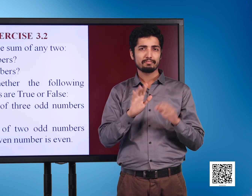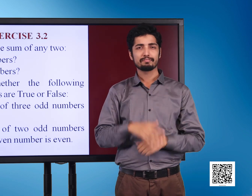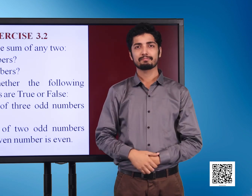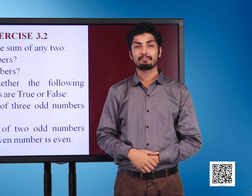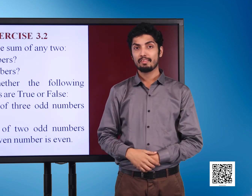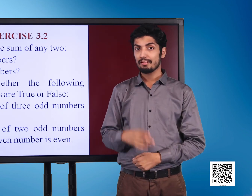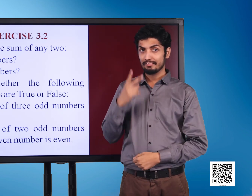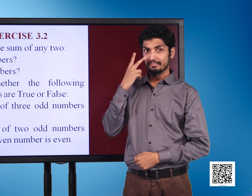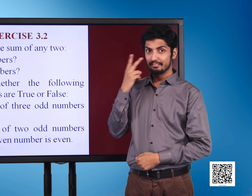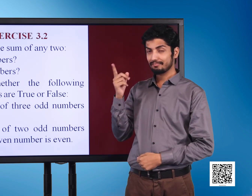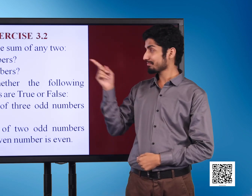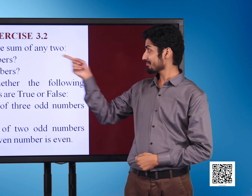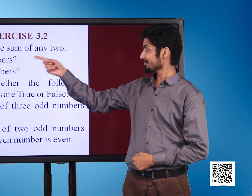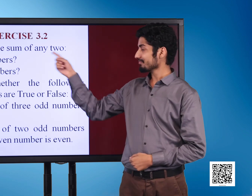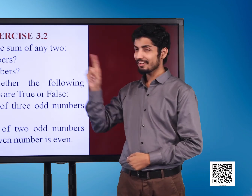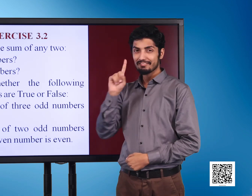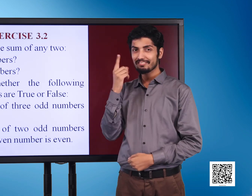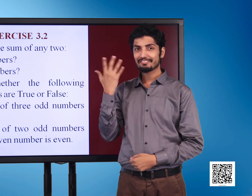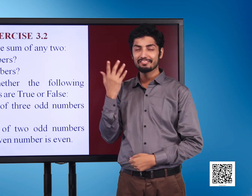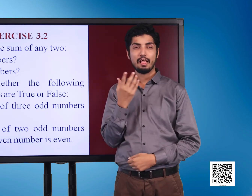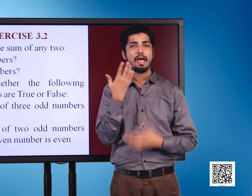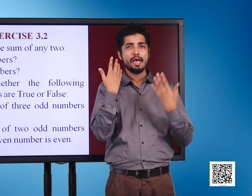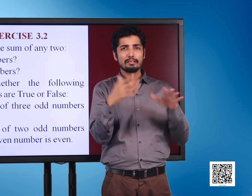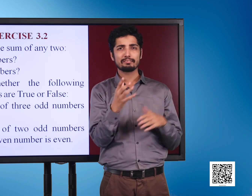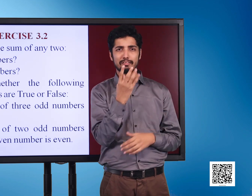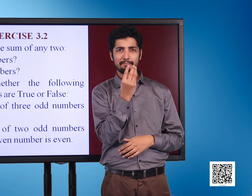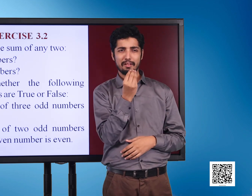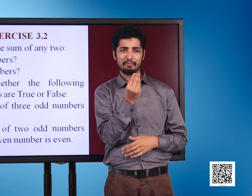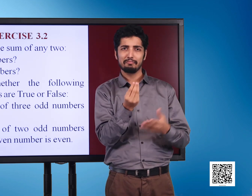1. What is the sum of any two